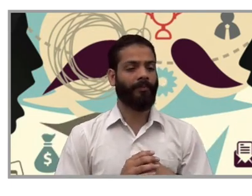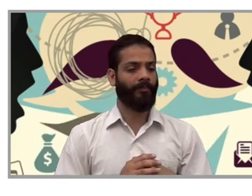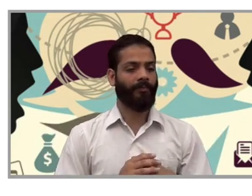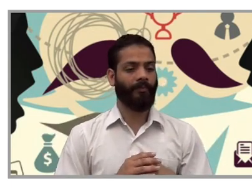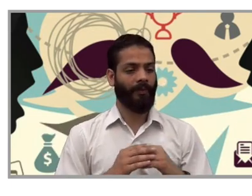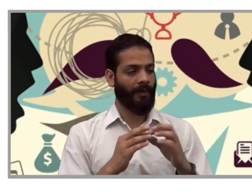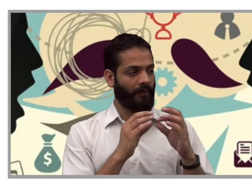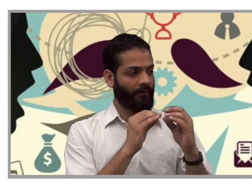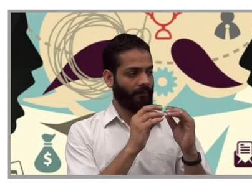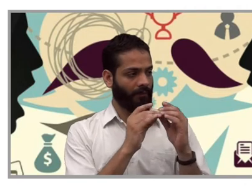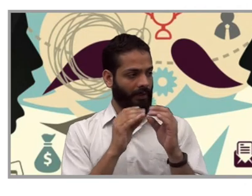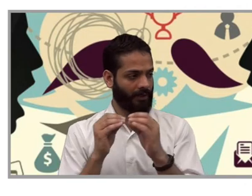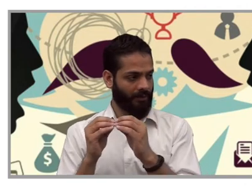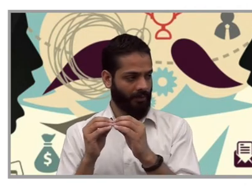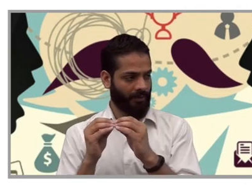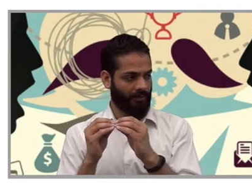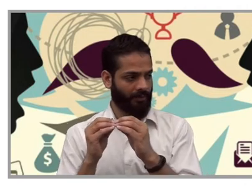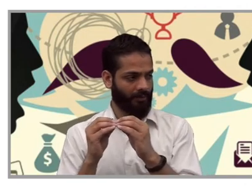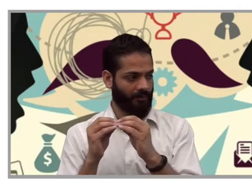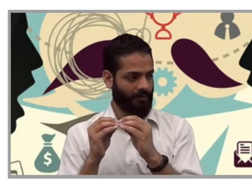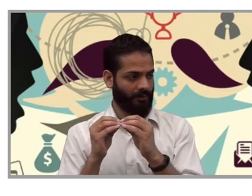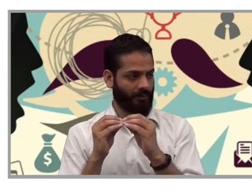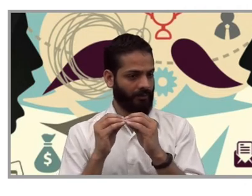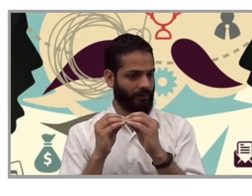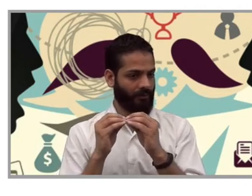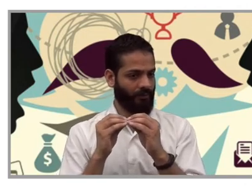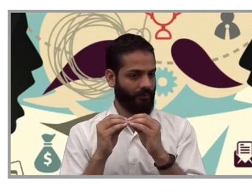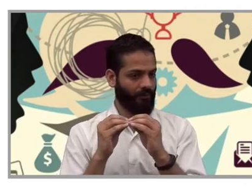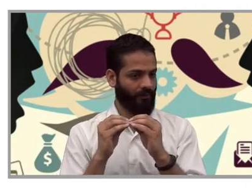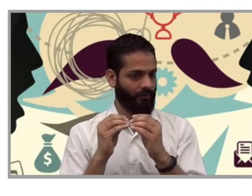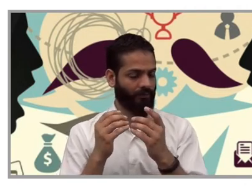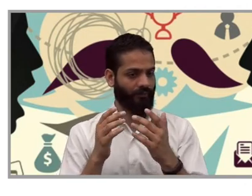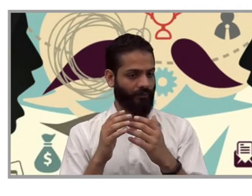The second were the classification of iconic signs.